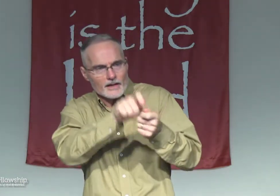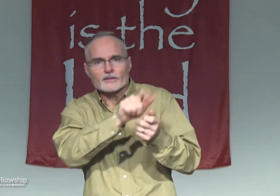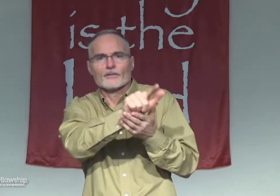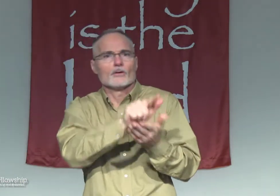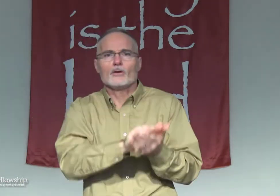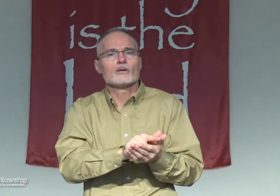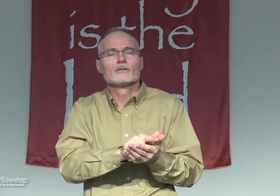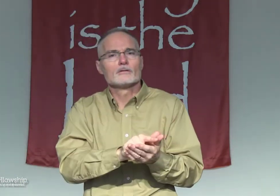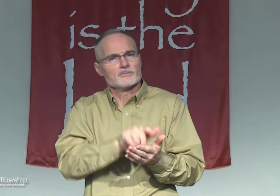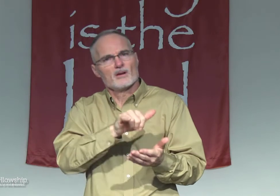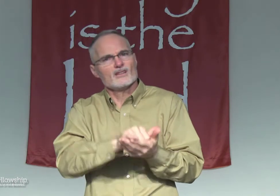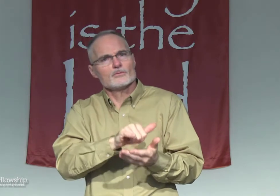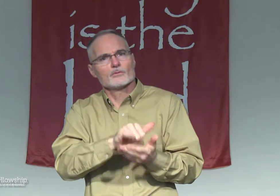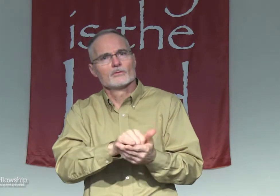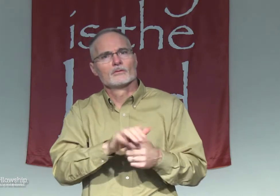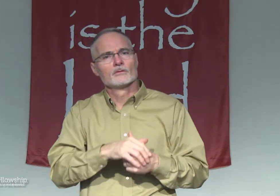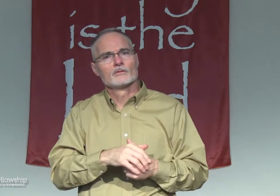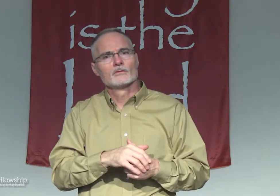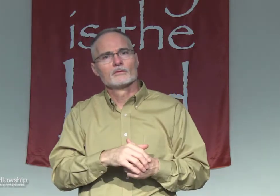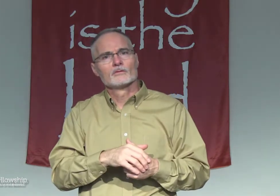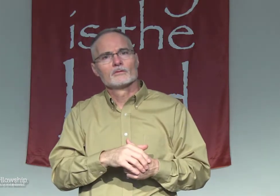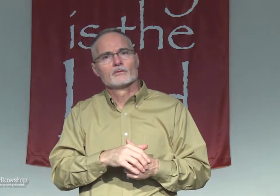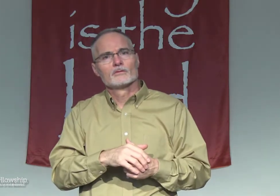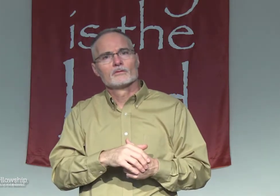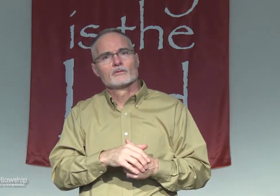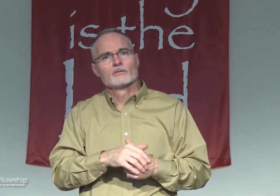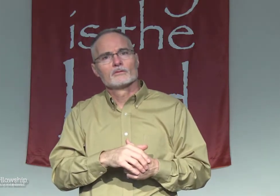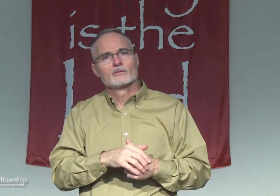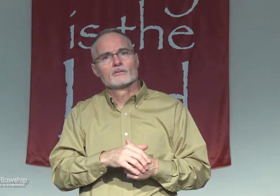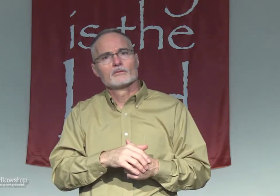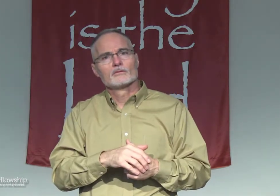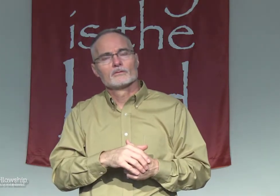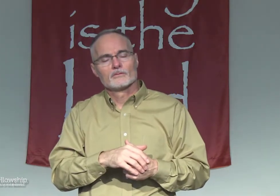law. I mean, we cannot follow His laws to a T.